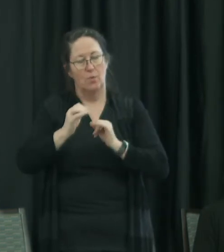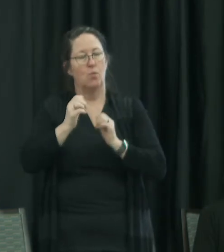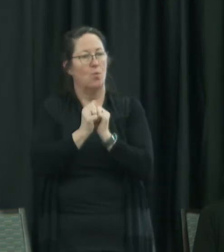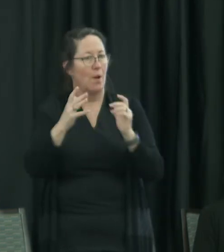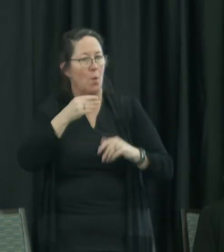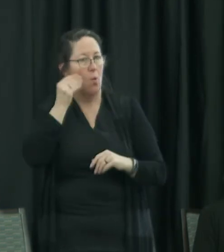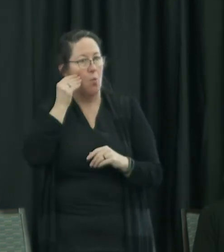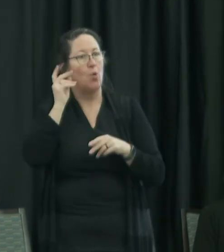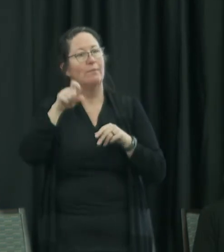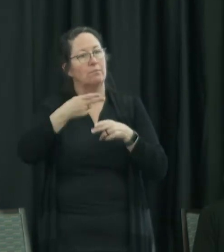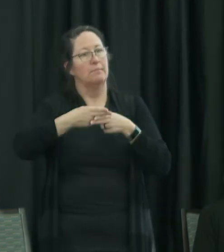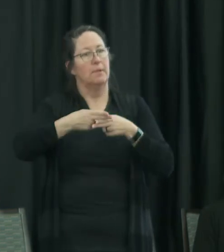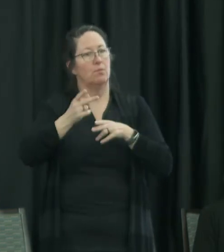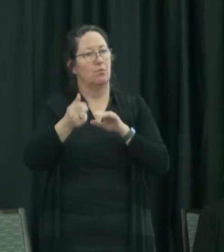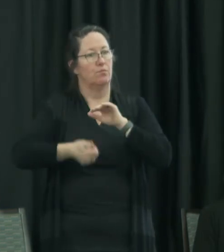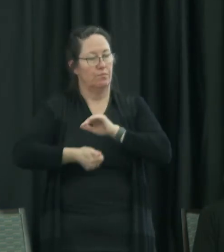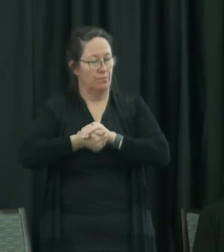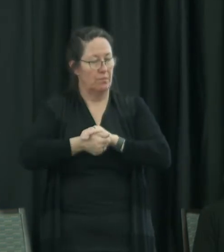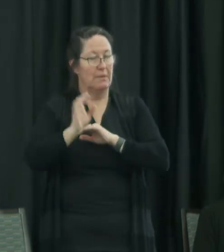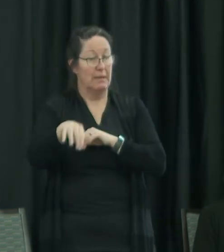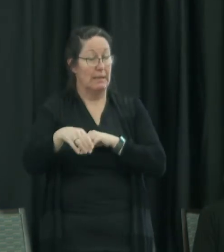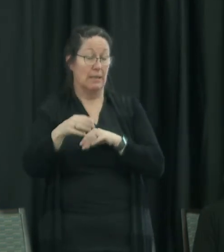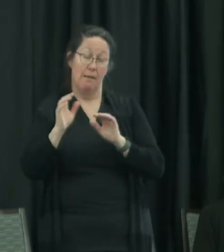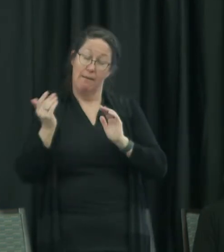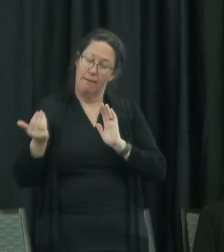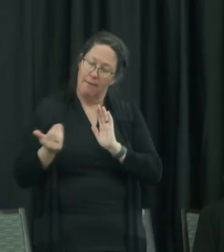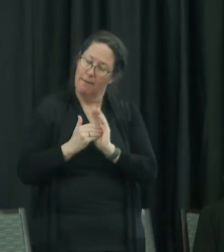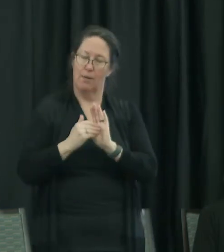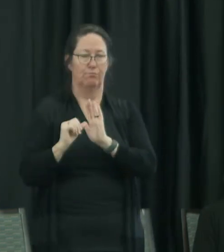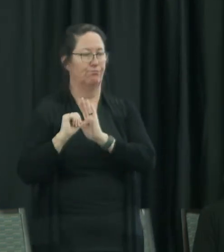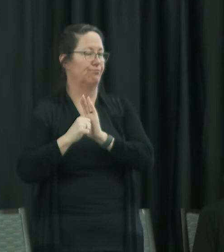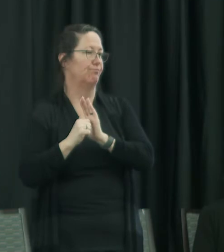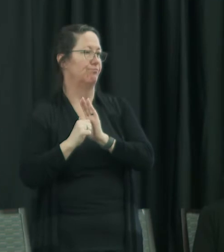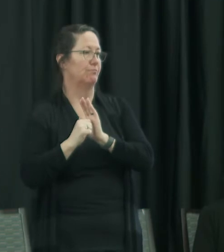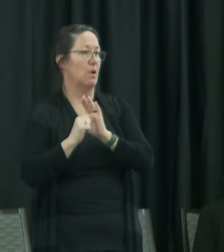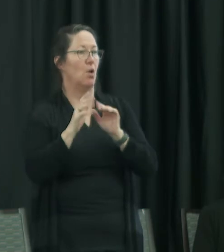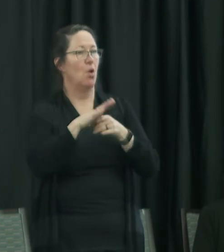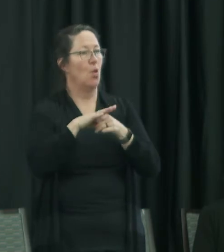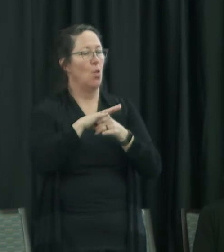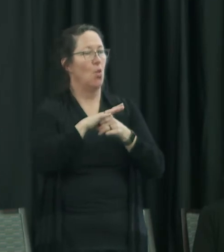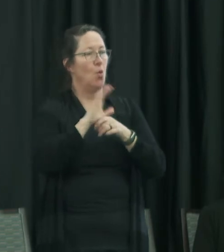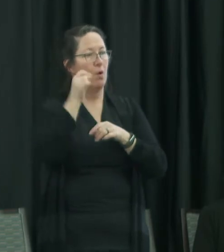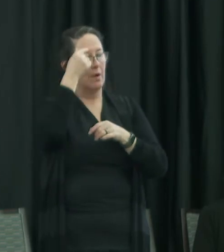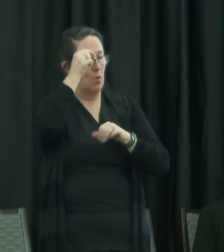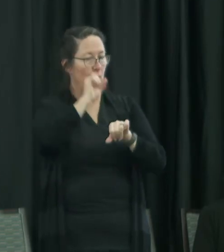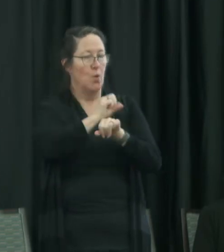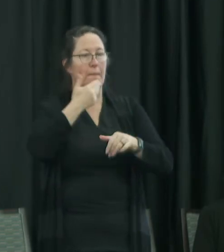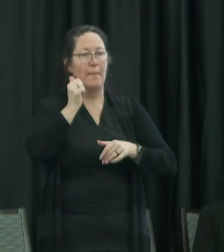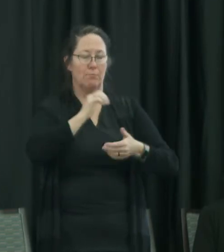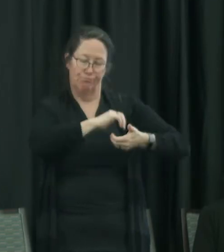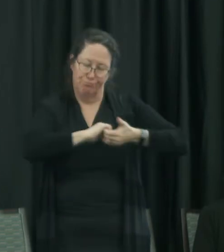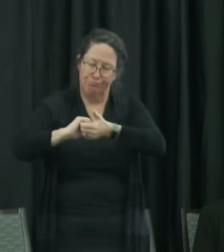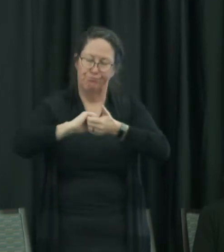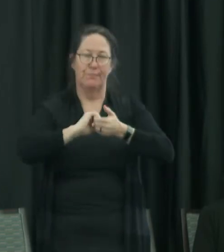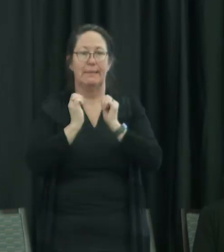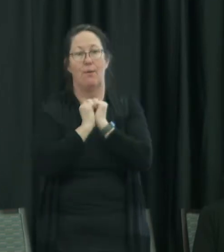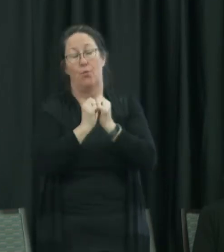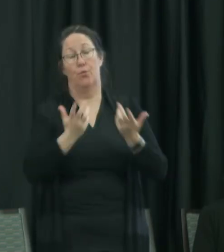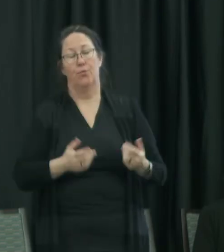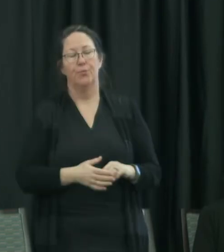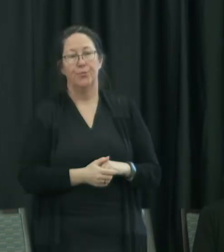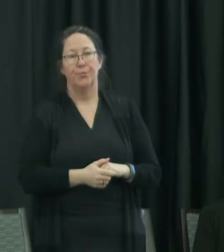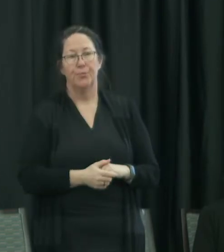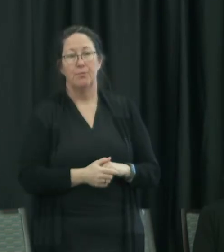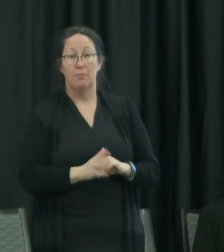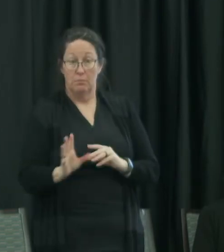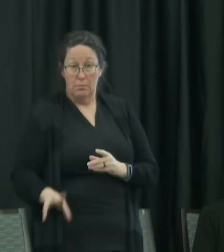needing temporary shelter. This is yet another example of local government working best when it works together.